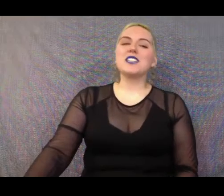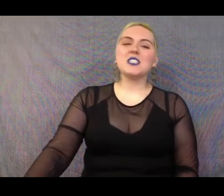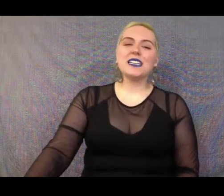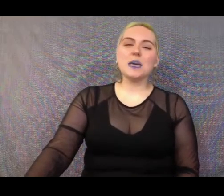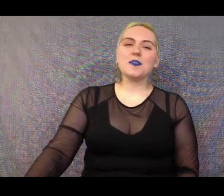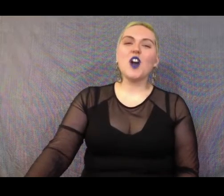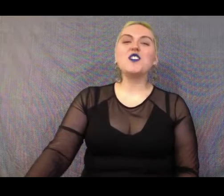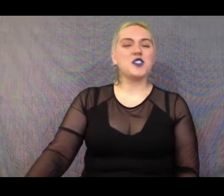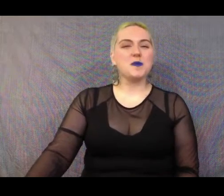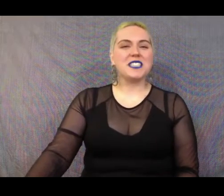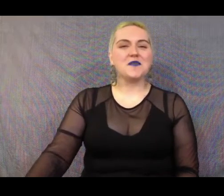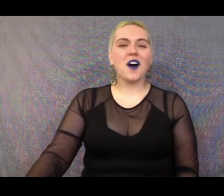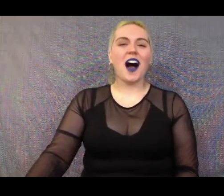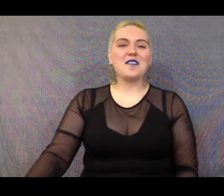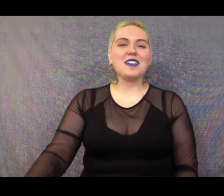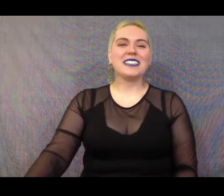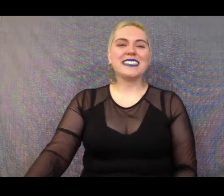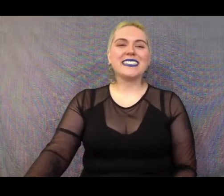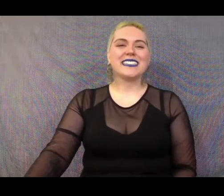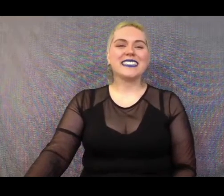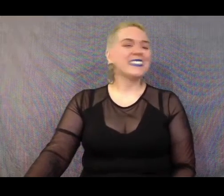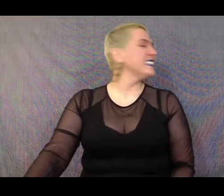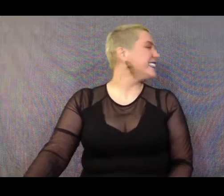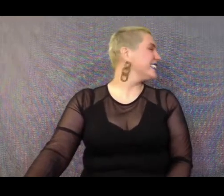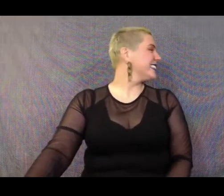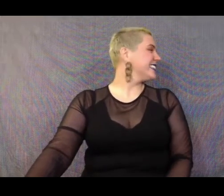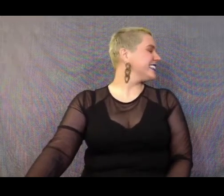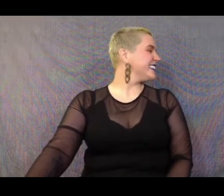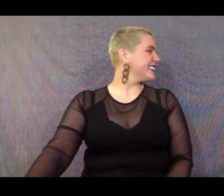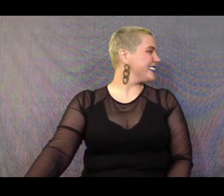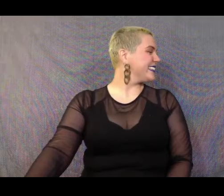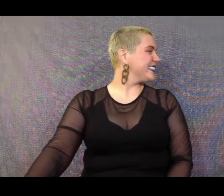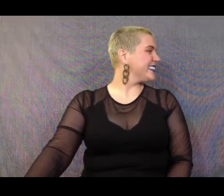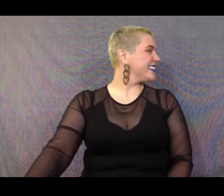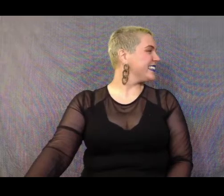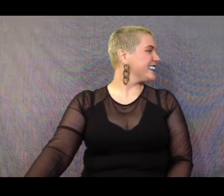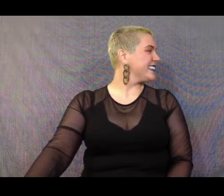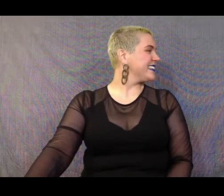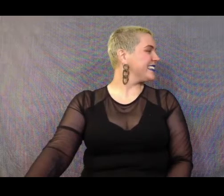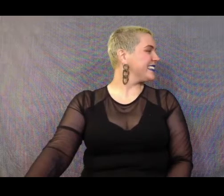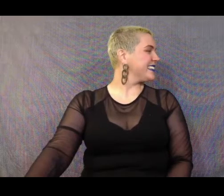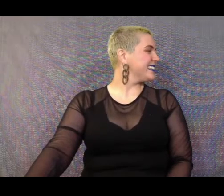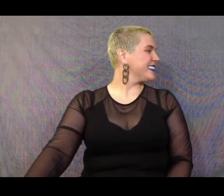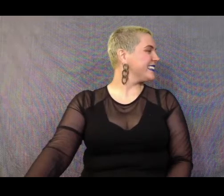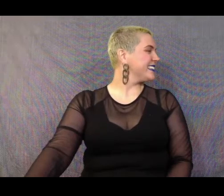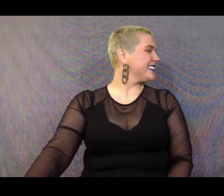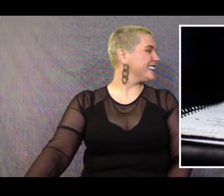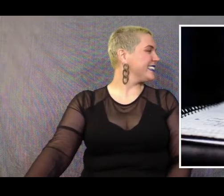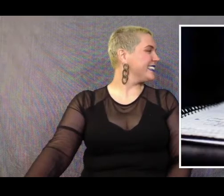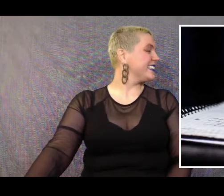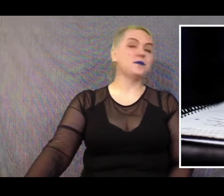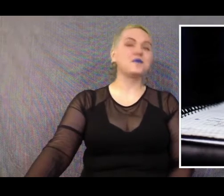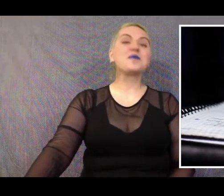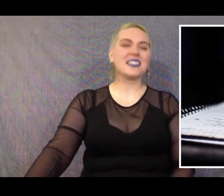Welcome to this week's episode of Humans in Five. As people who participate in scientific and academic communities, we spend a lot of